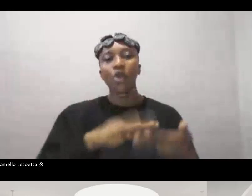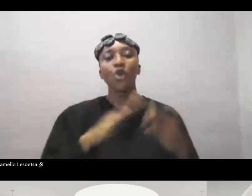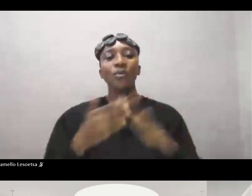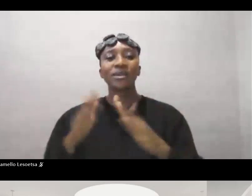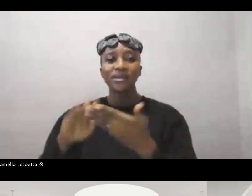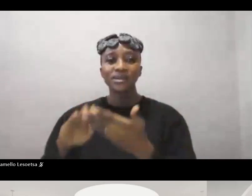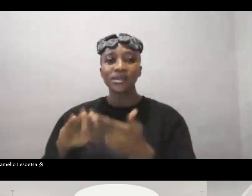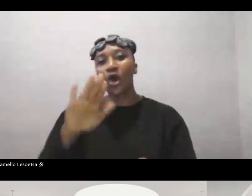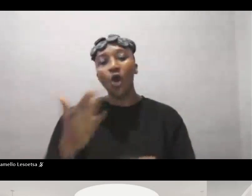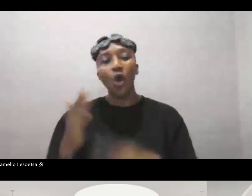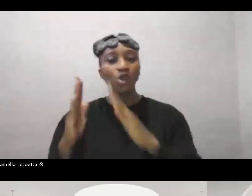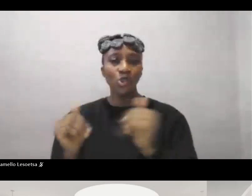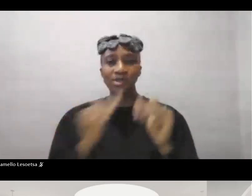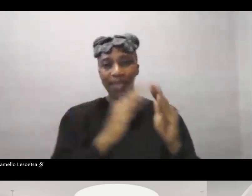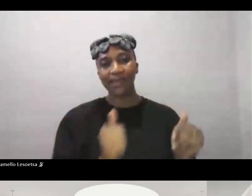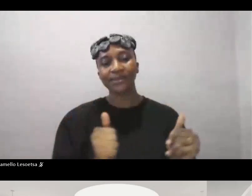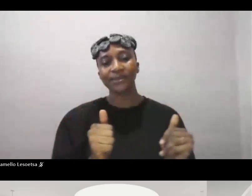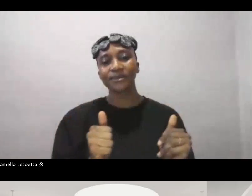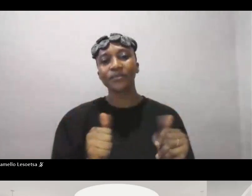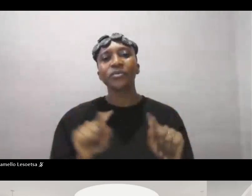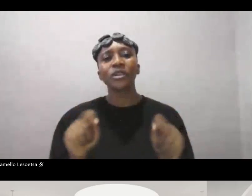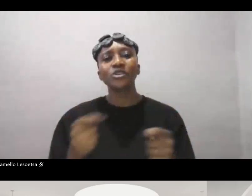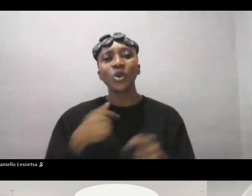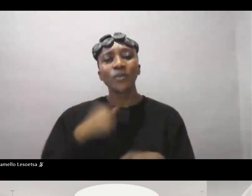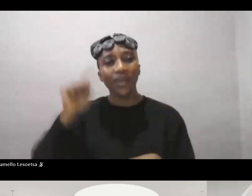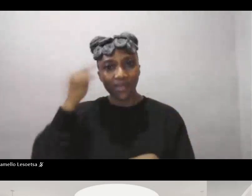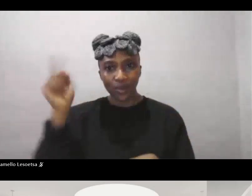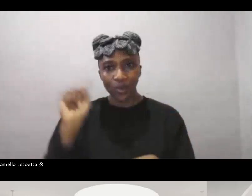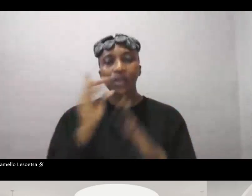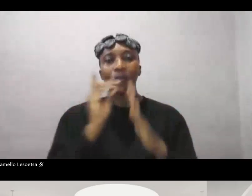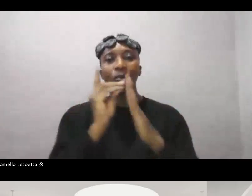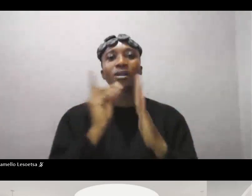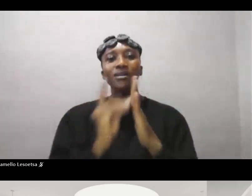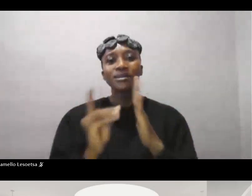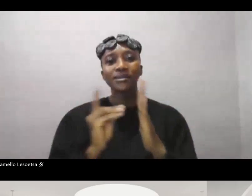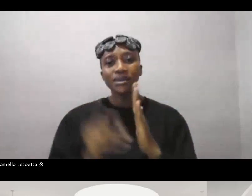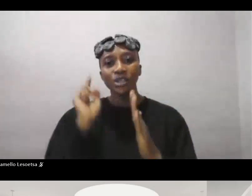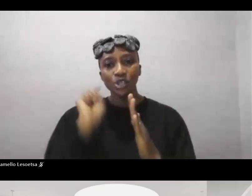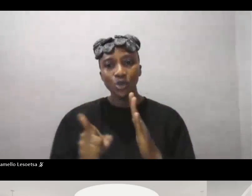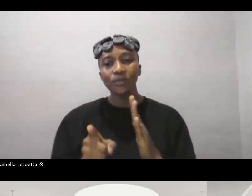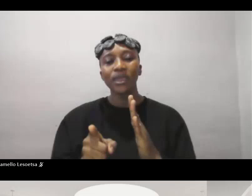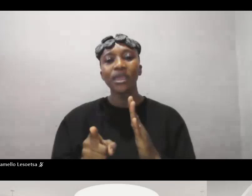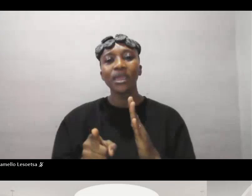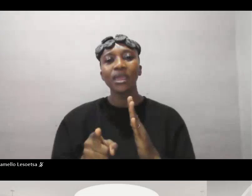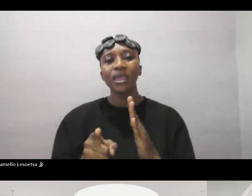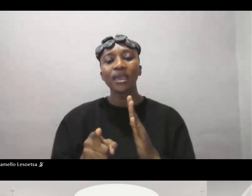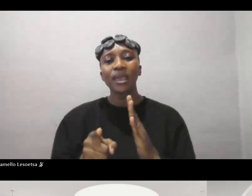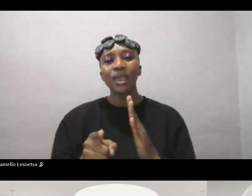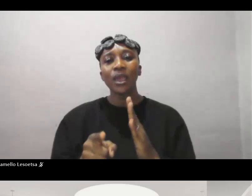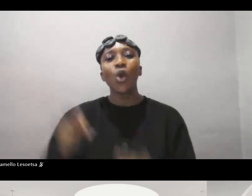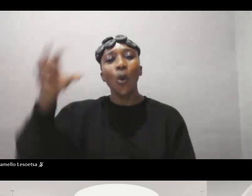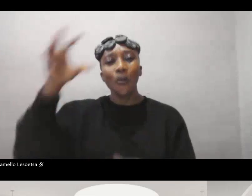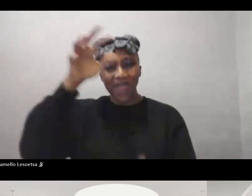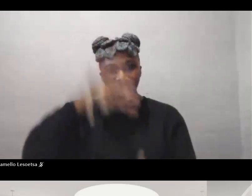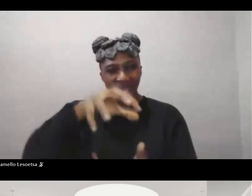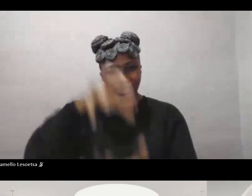society at large. So I think the policy should be comprehensive enough to include